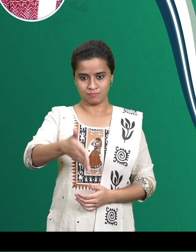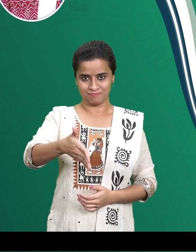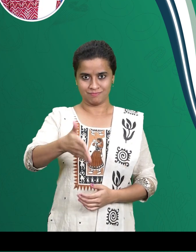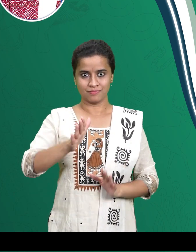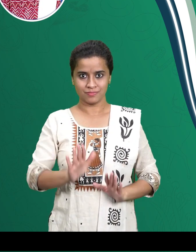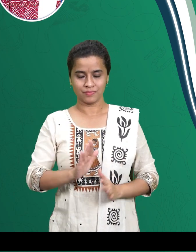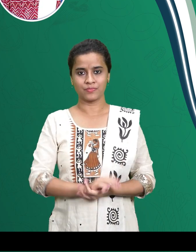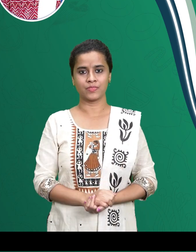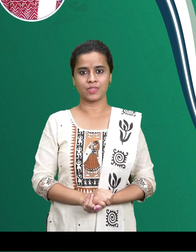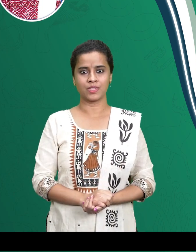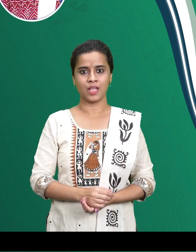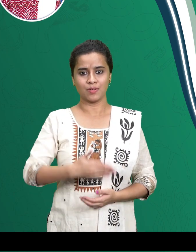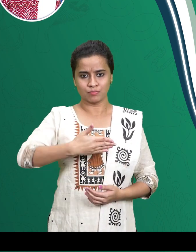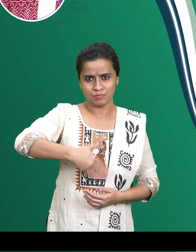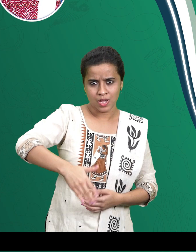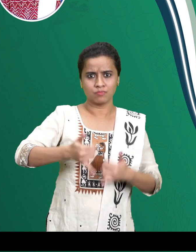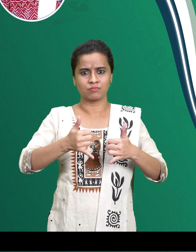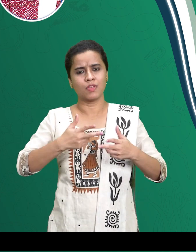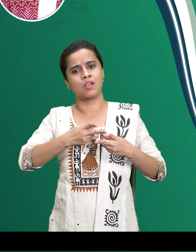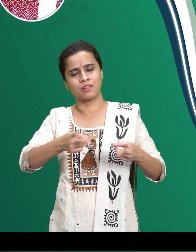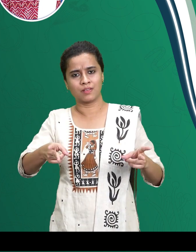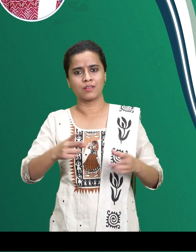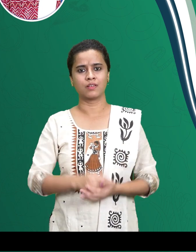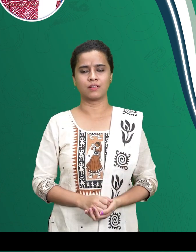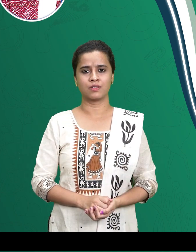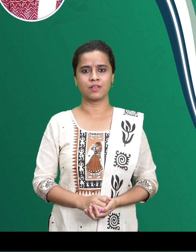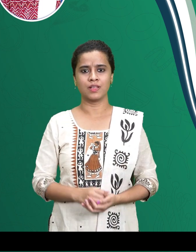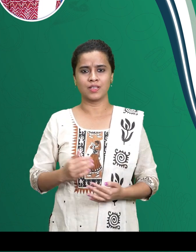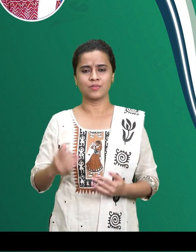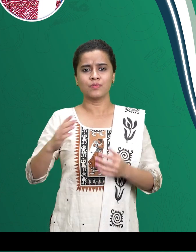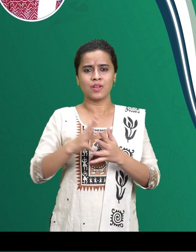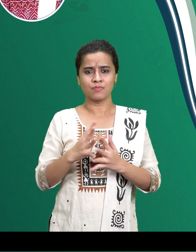So As Or